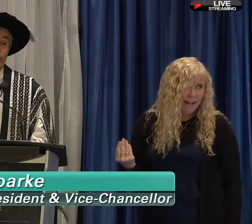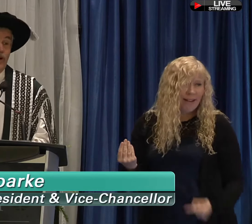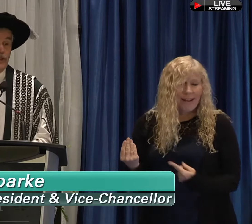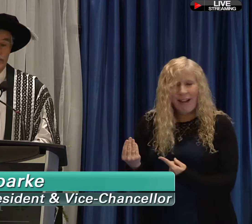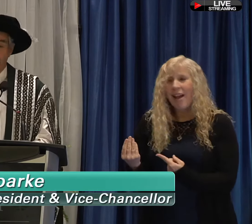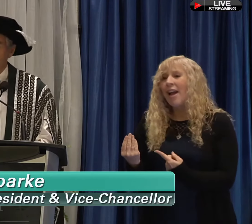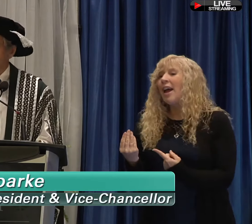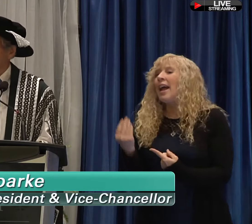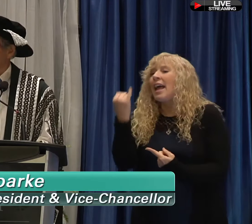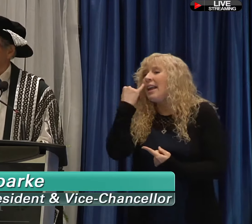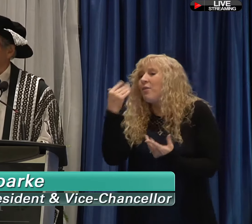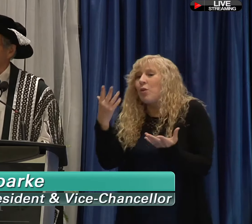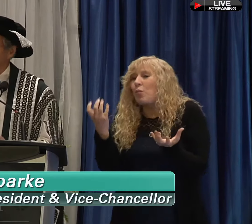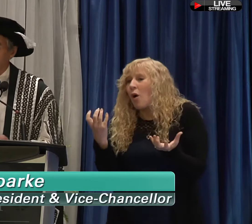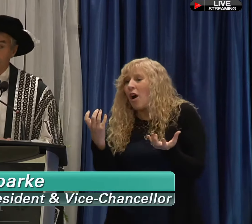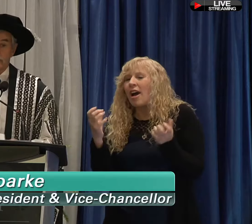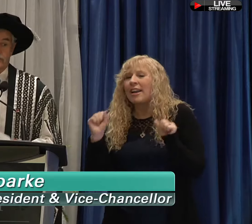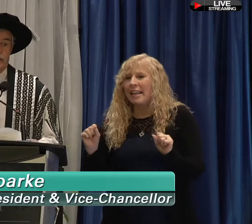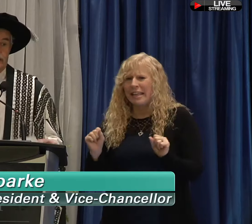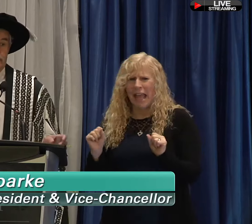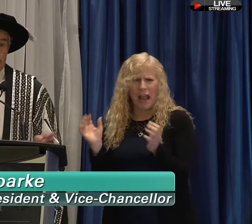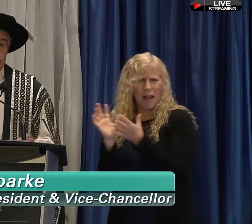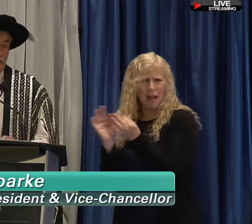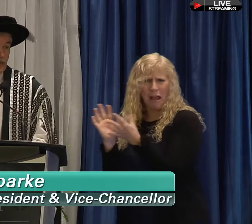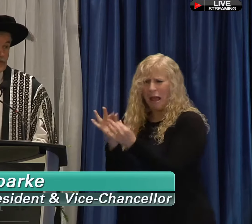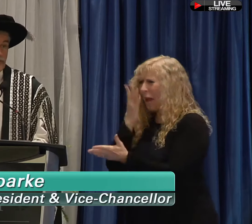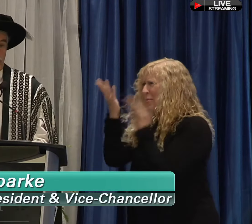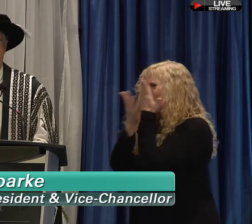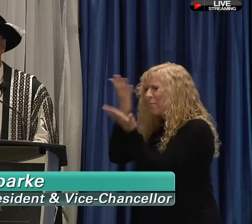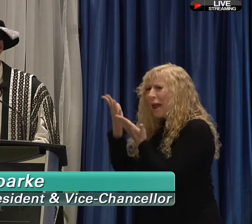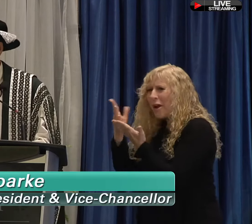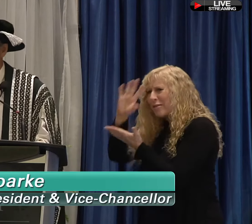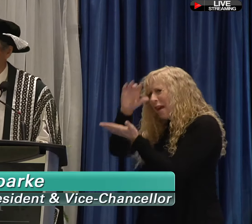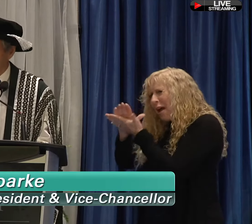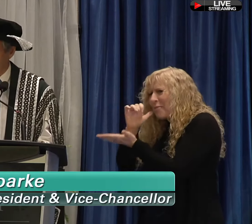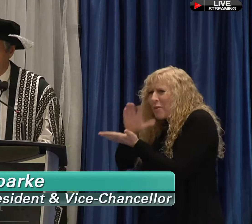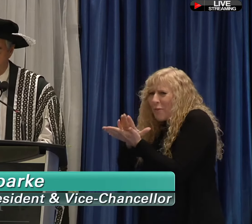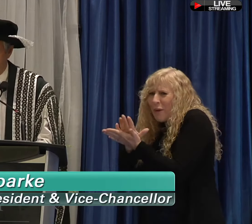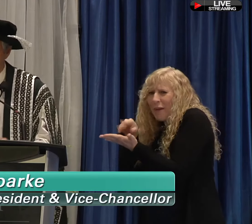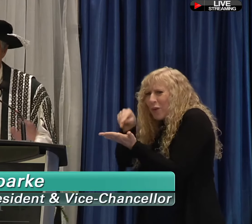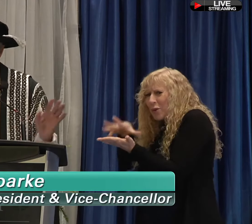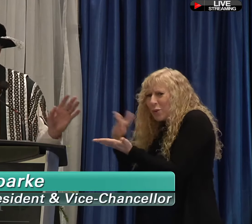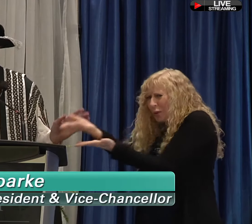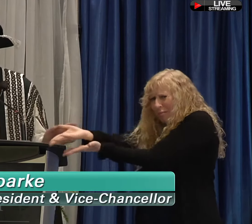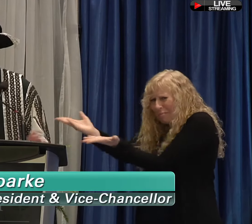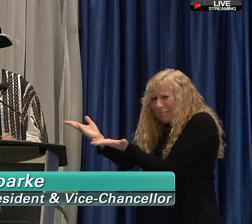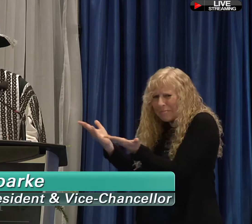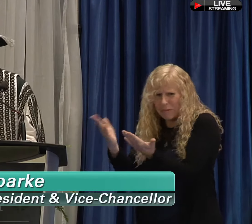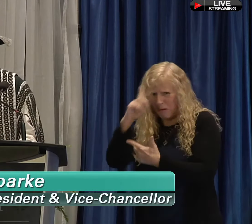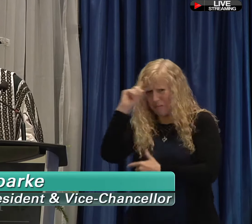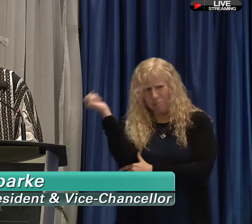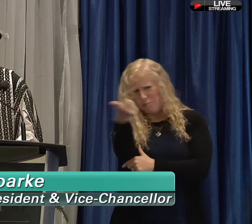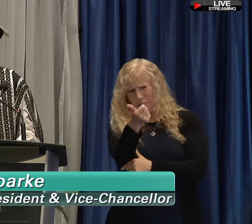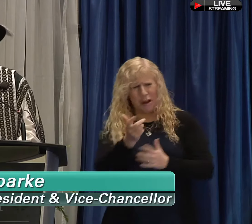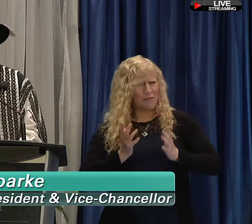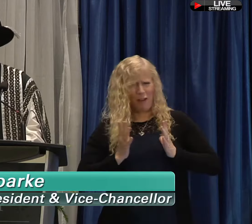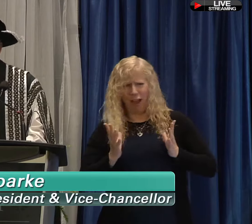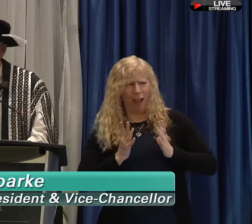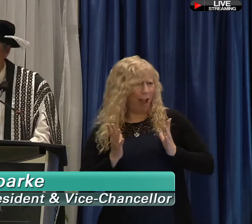And if you want, you can say things that embarrass your spouse or the people that are walking across the stage. That's perfectly